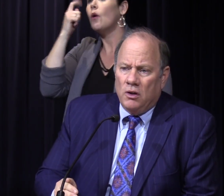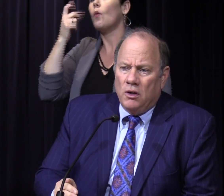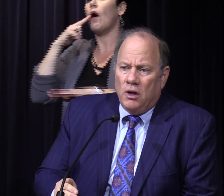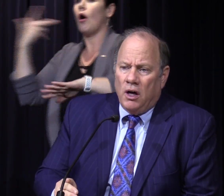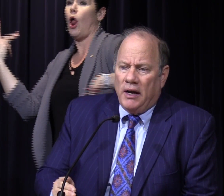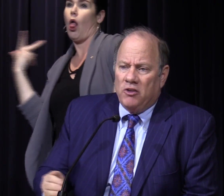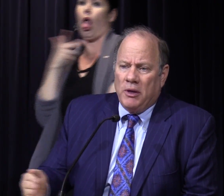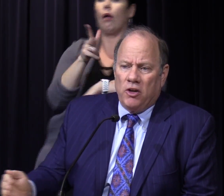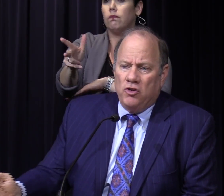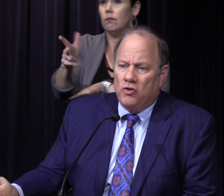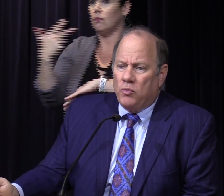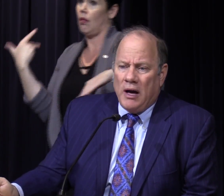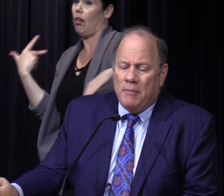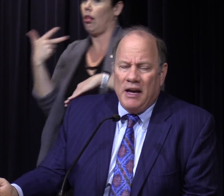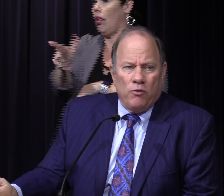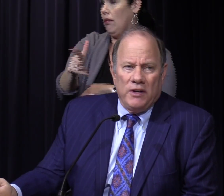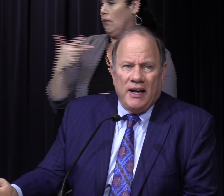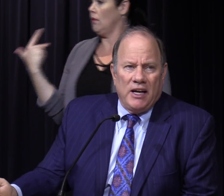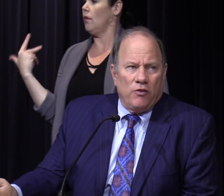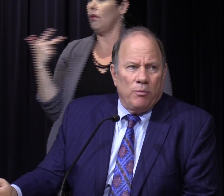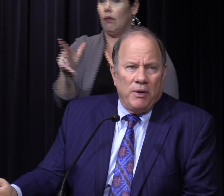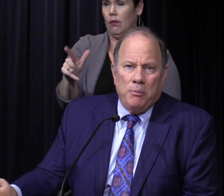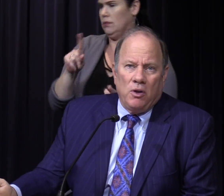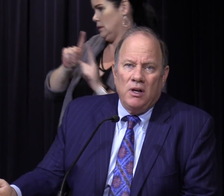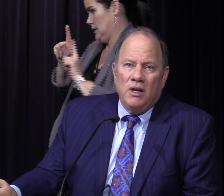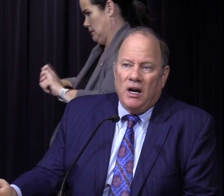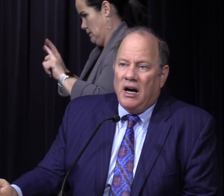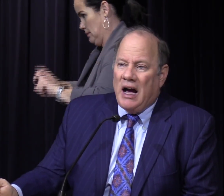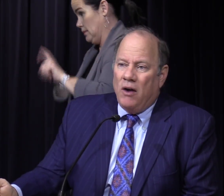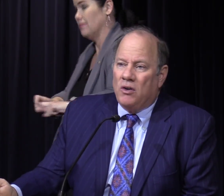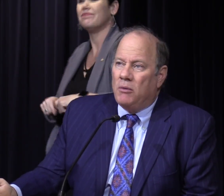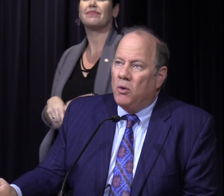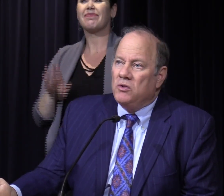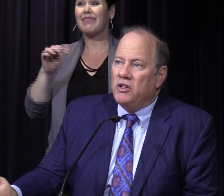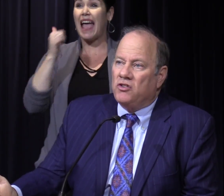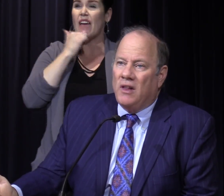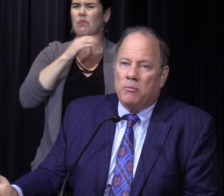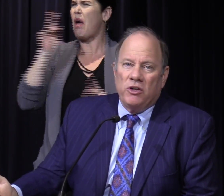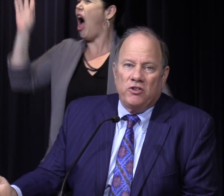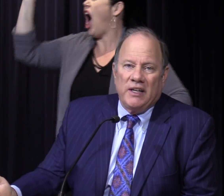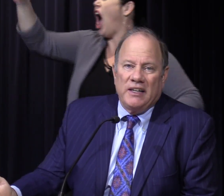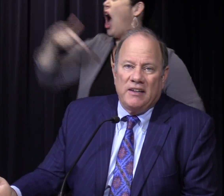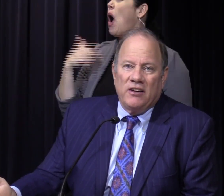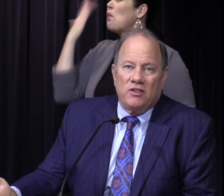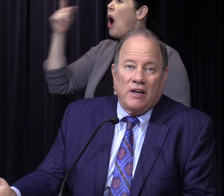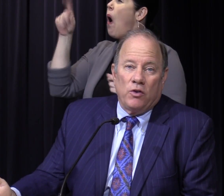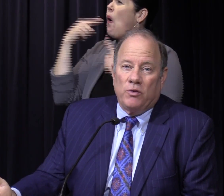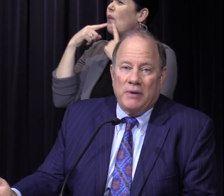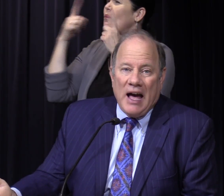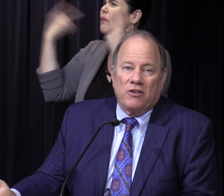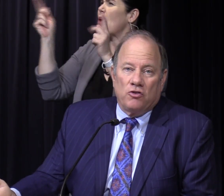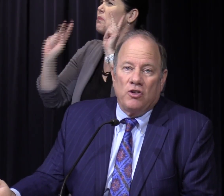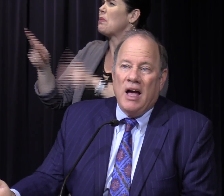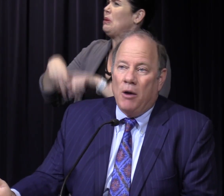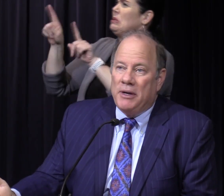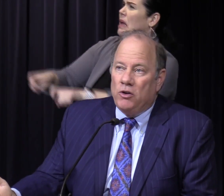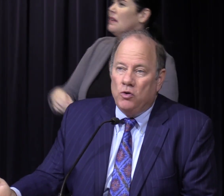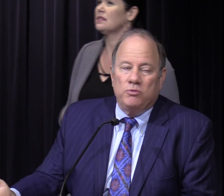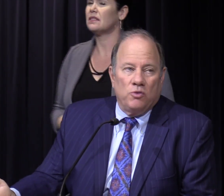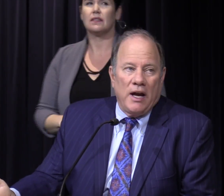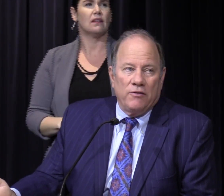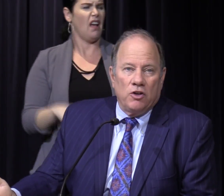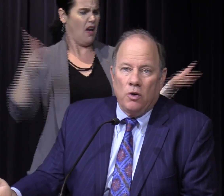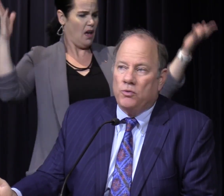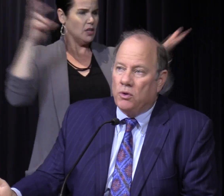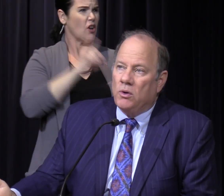This has been a huge problem. Every day I hear from people, how come only the celebrities are getting tested? I've heard from doctors, how many